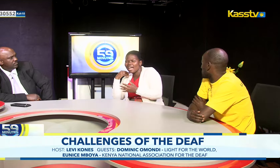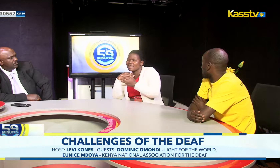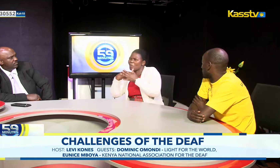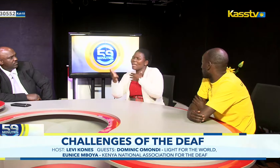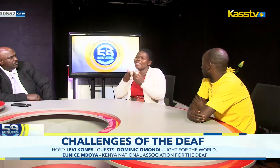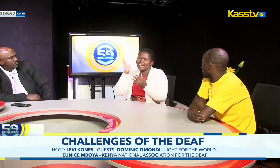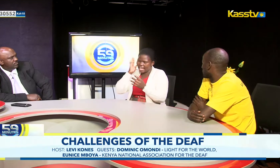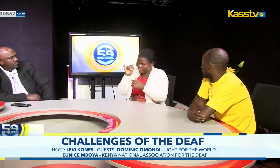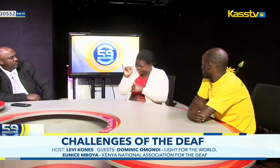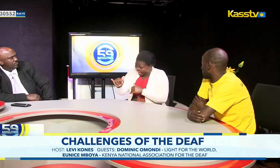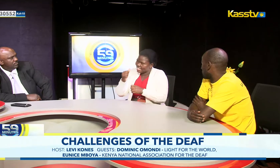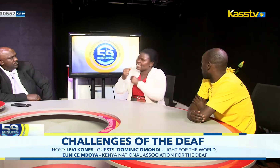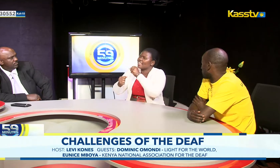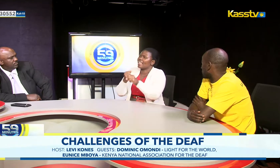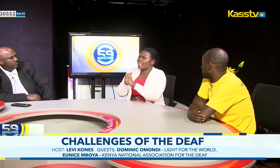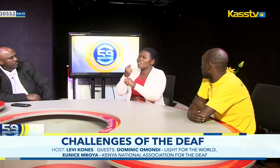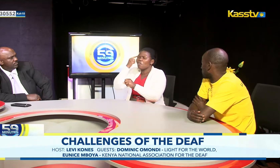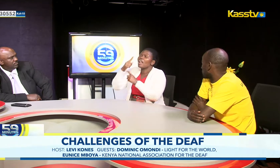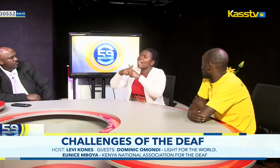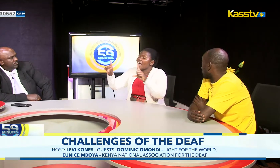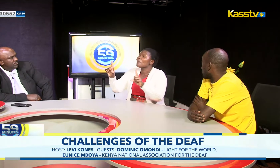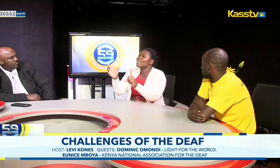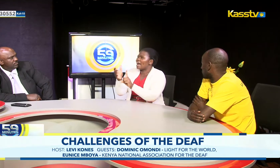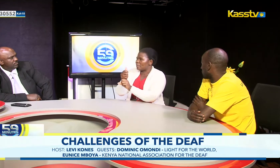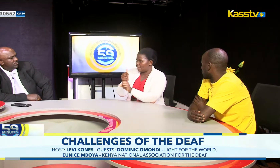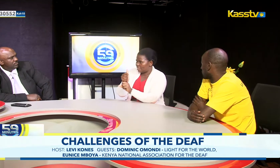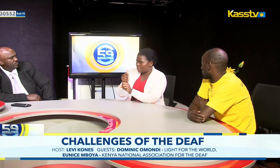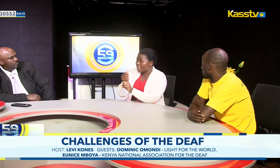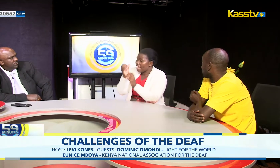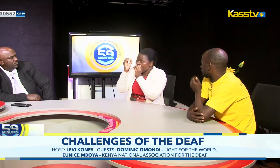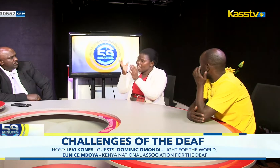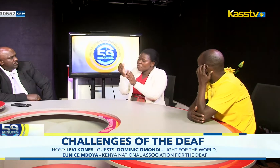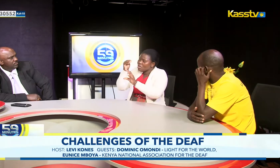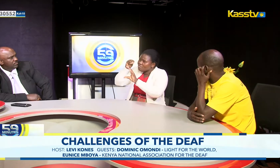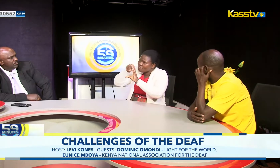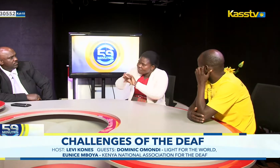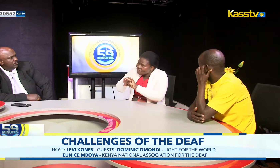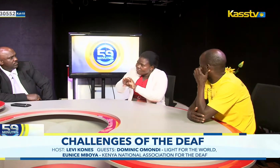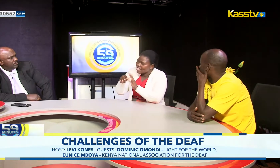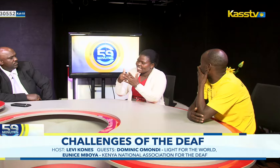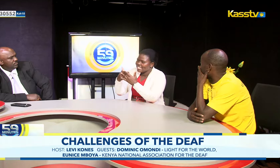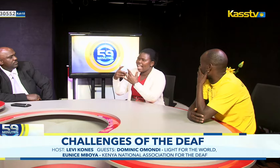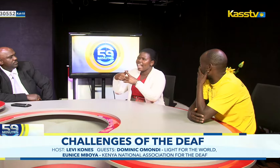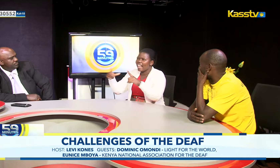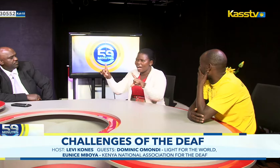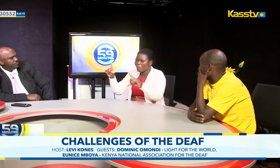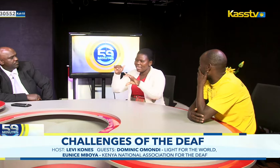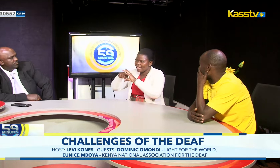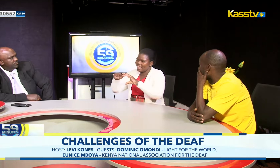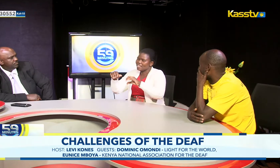language, whether you're hearing or a deaf person. We need to utilize that period for language acquisition. So you can